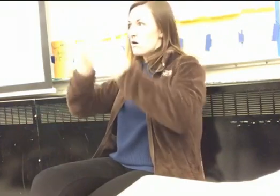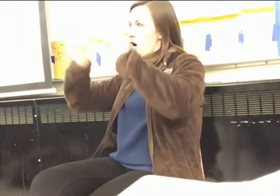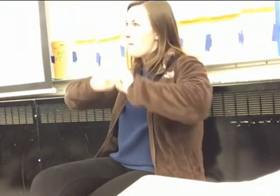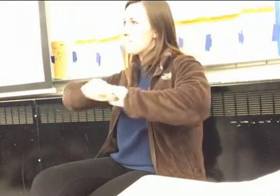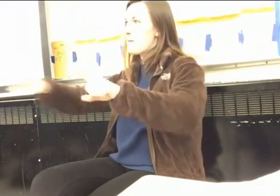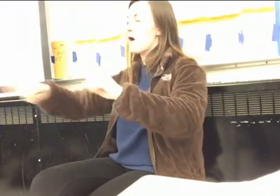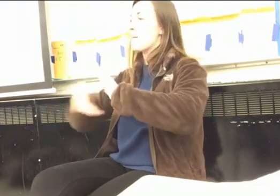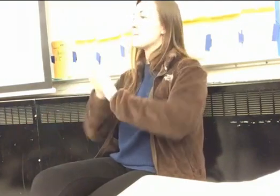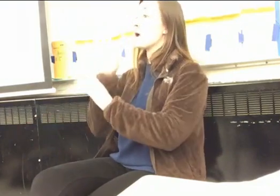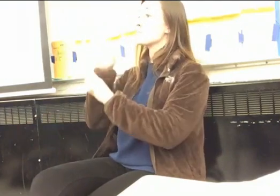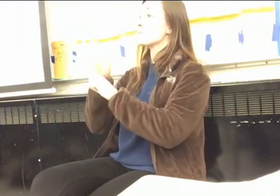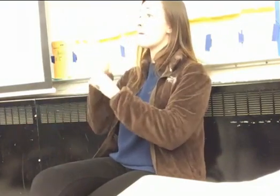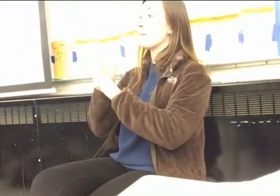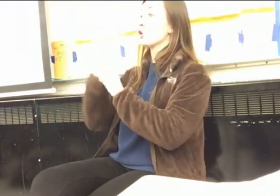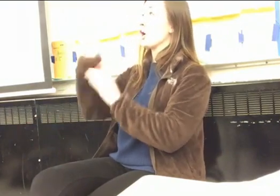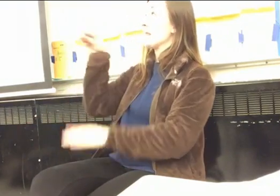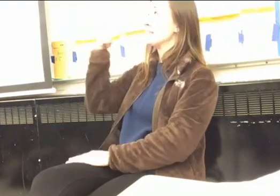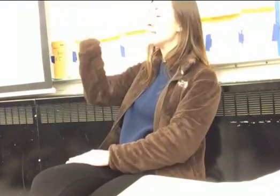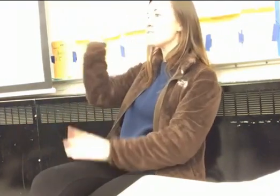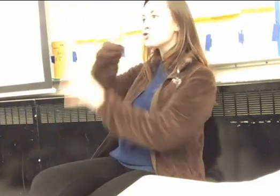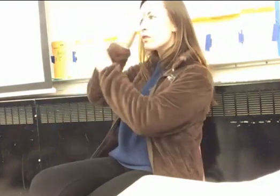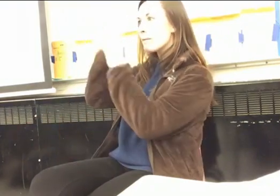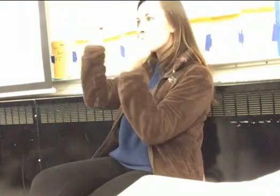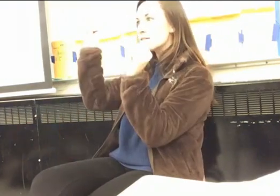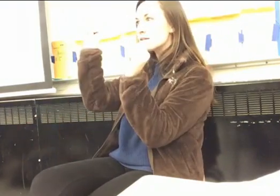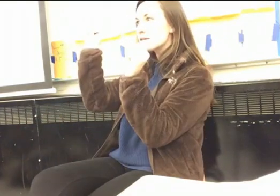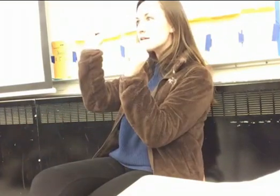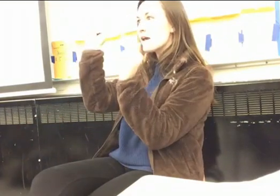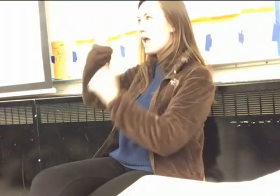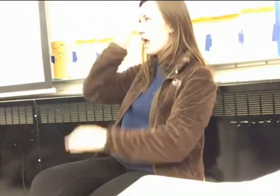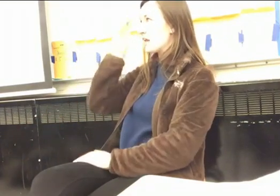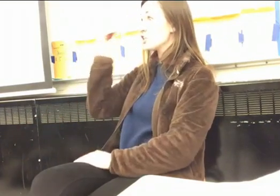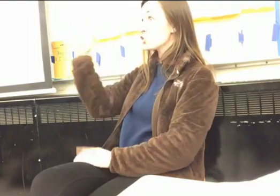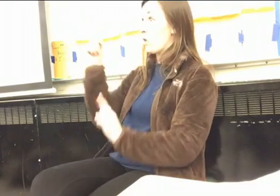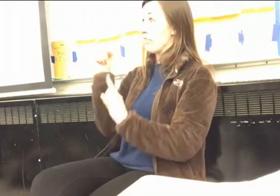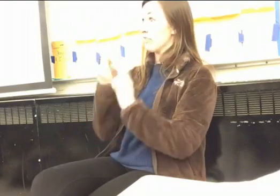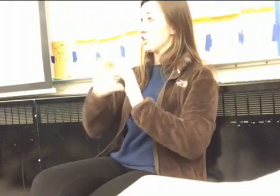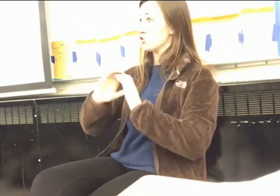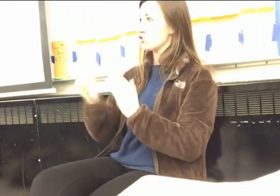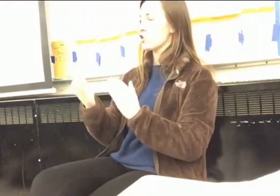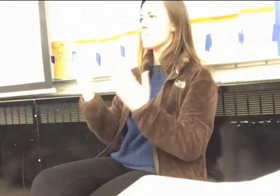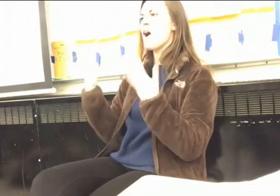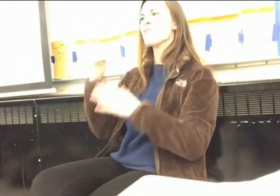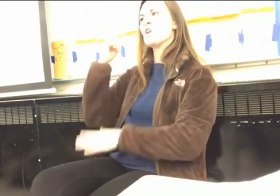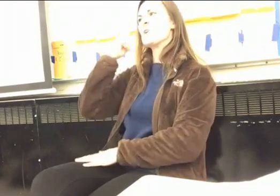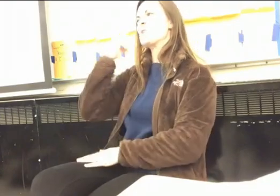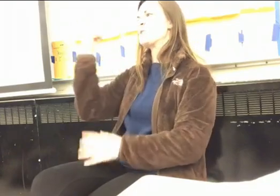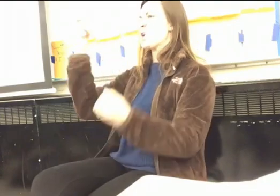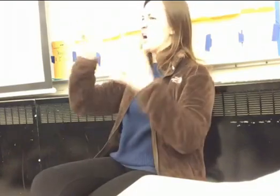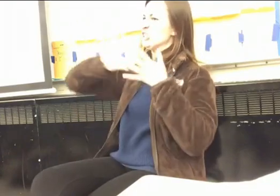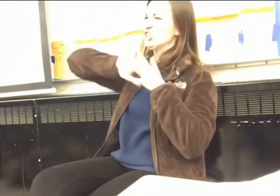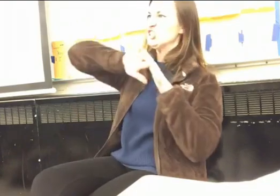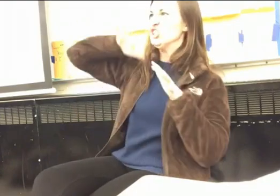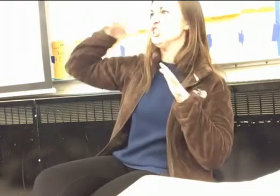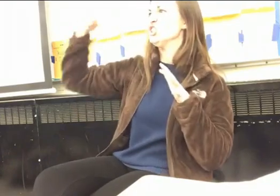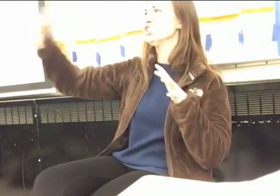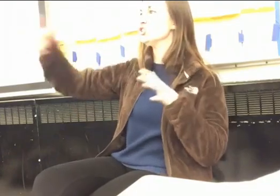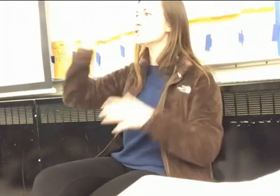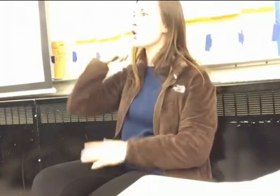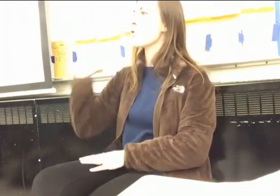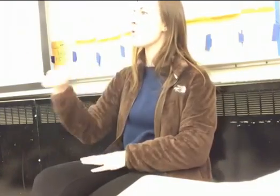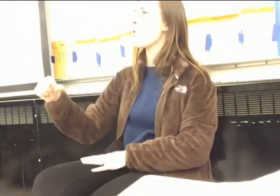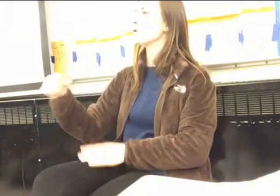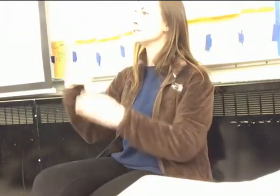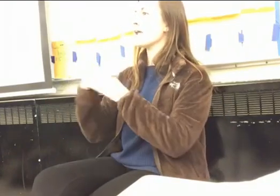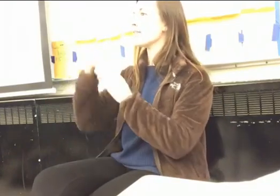It goes to the U.S. president. The U.S. president is told that this group had seen thousands of pounds of gold in the Black